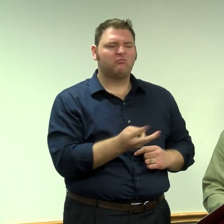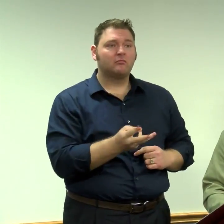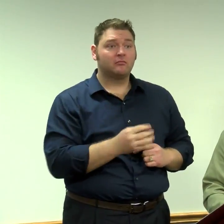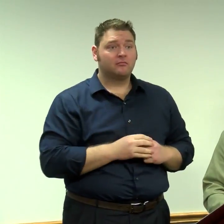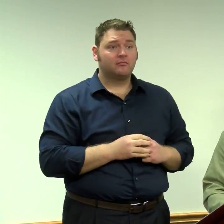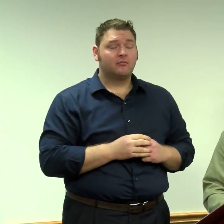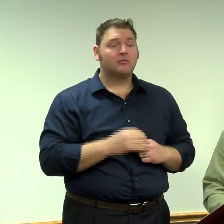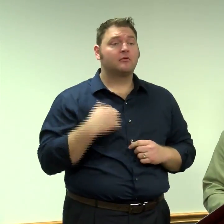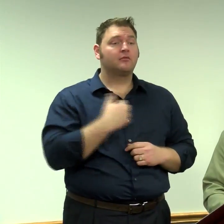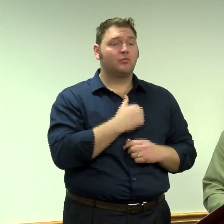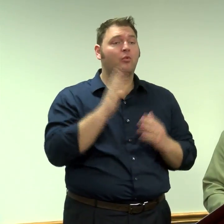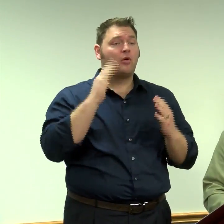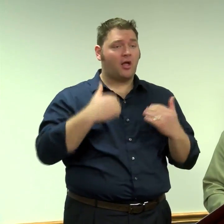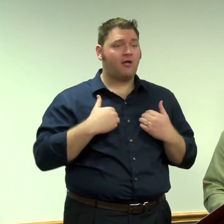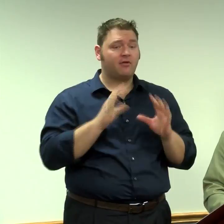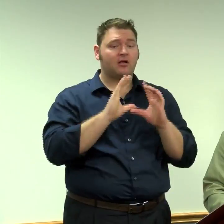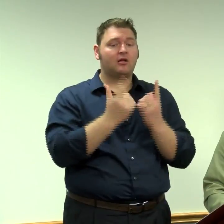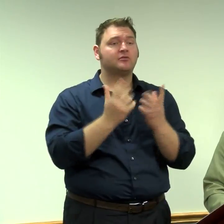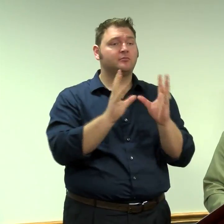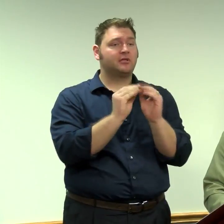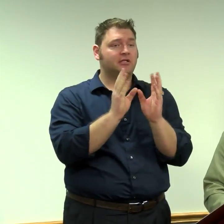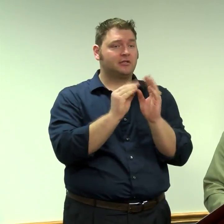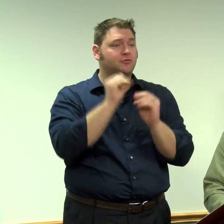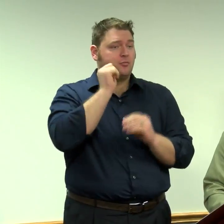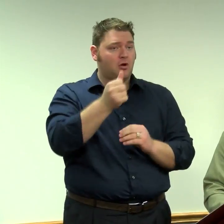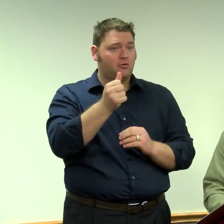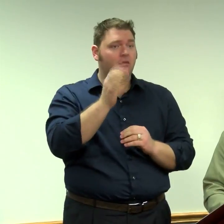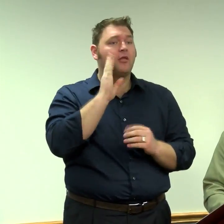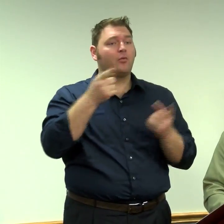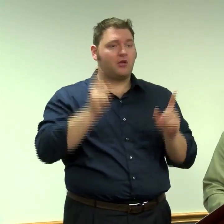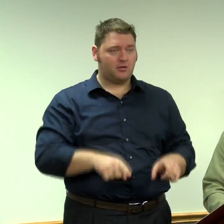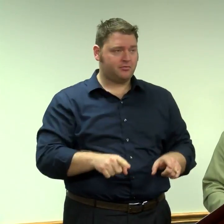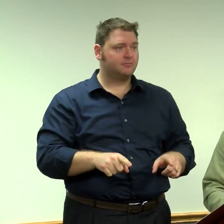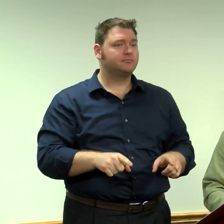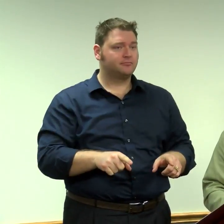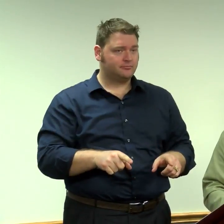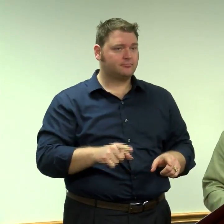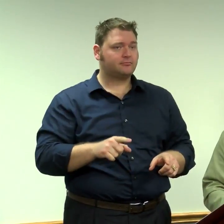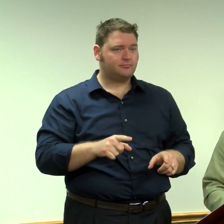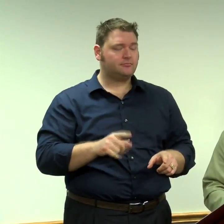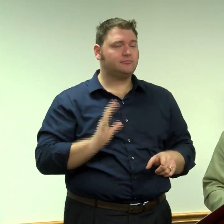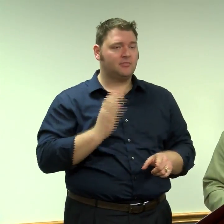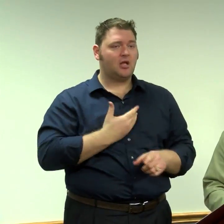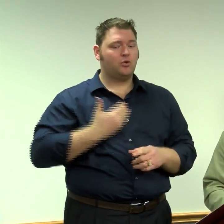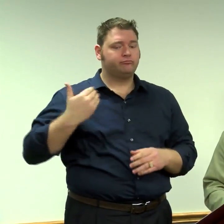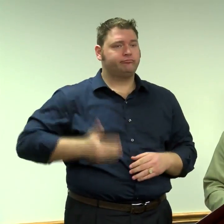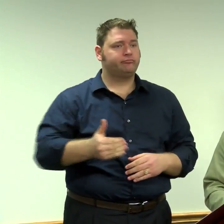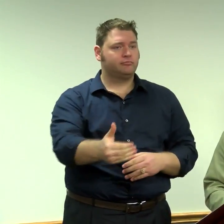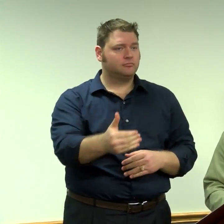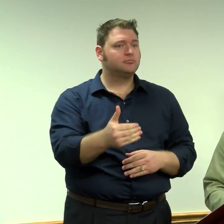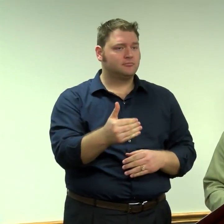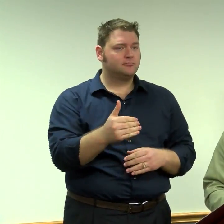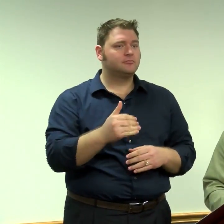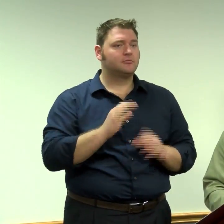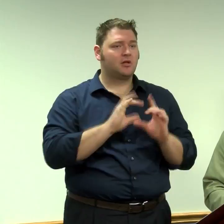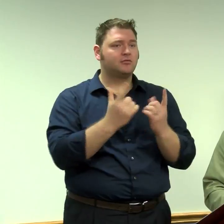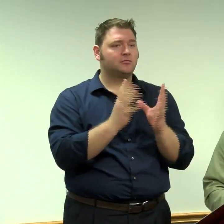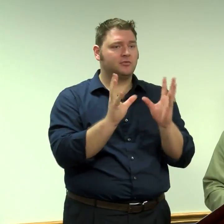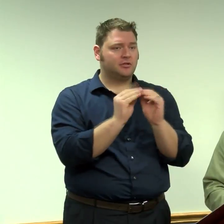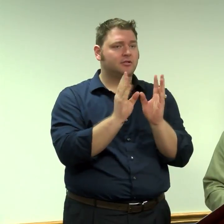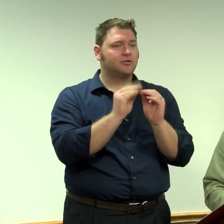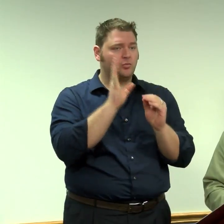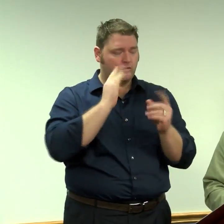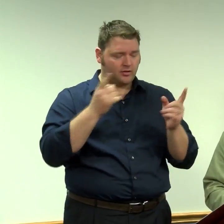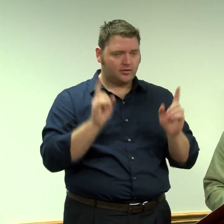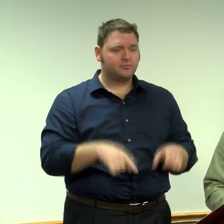city council meeting on tomorrow. That will take place, but only essential personnel.